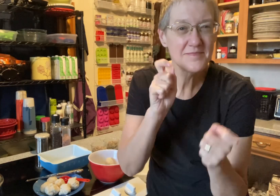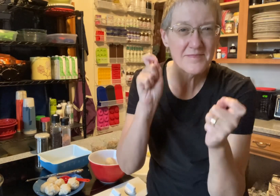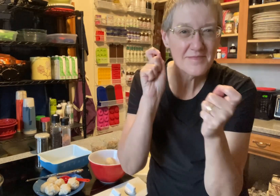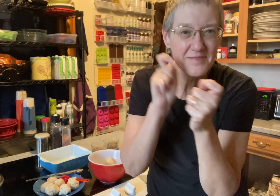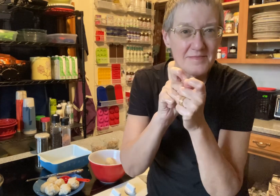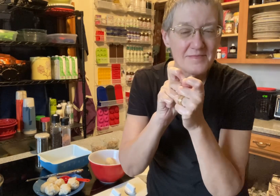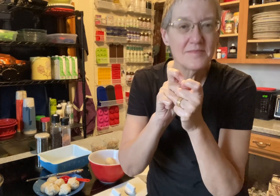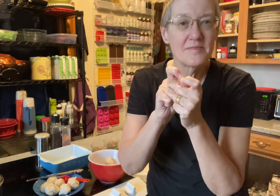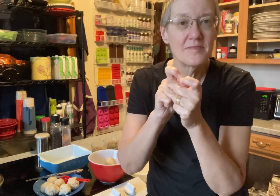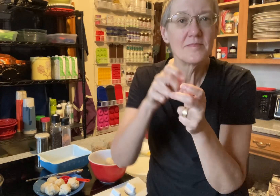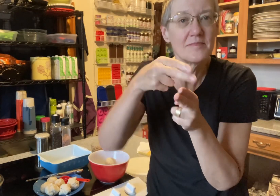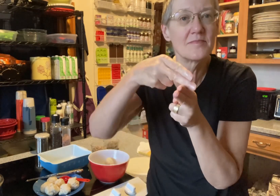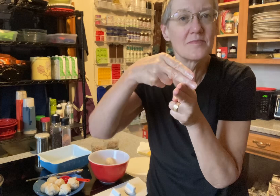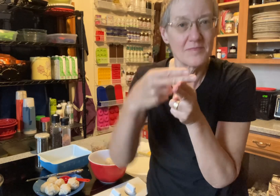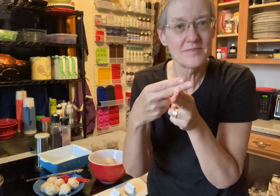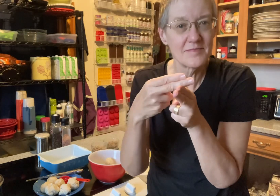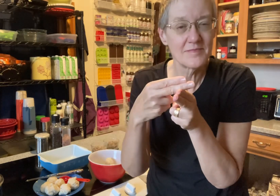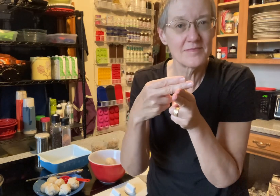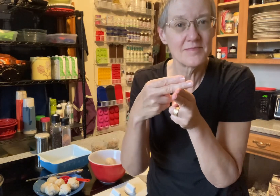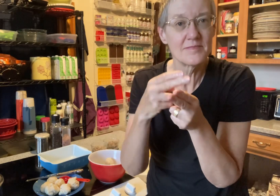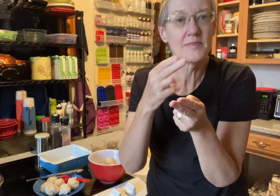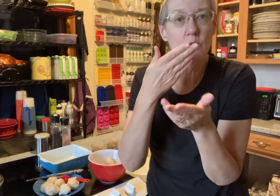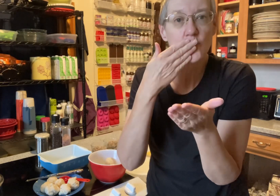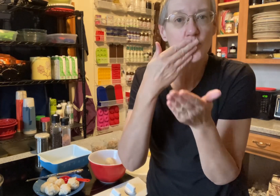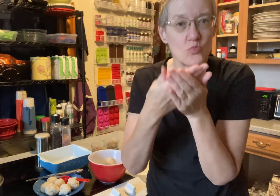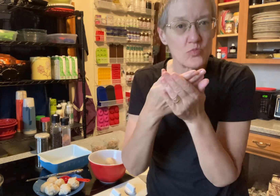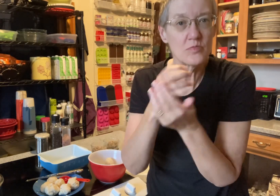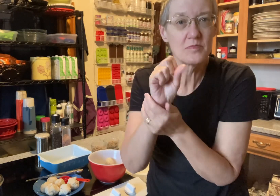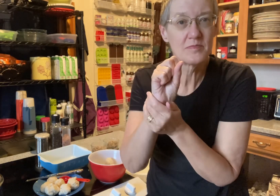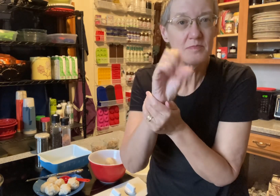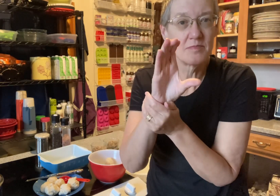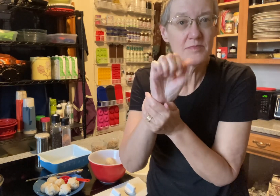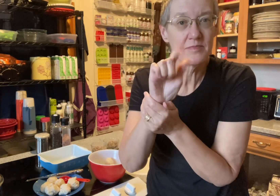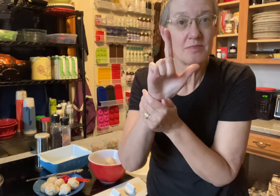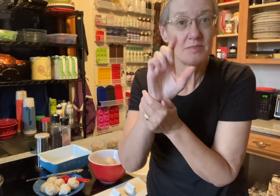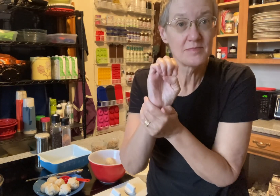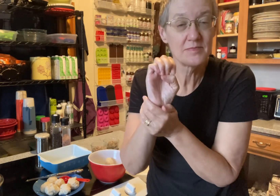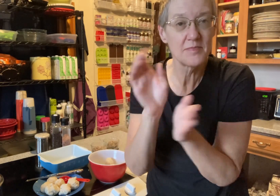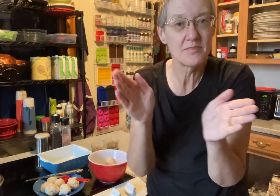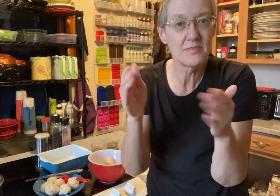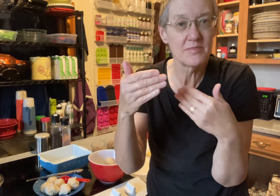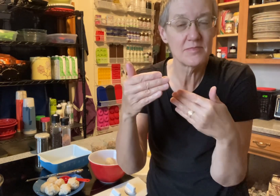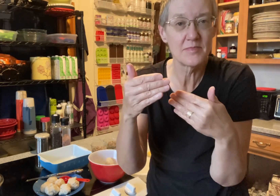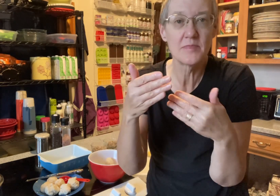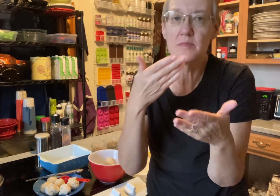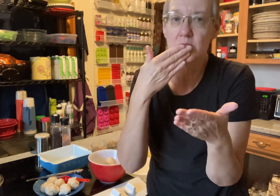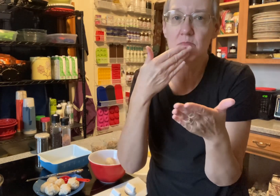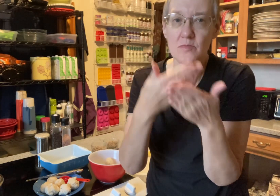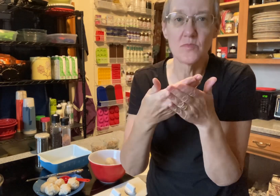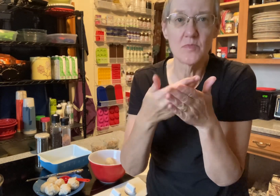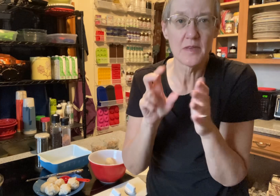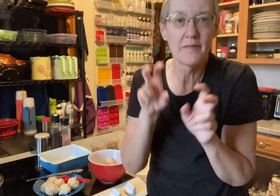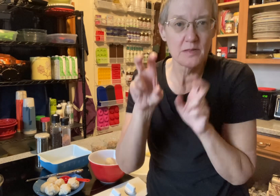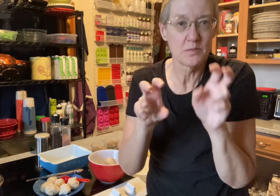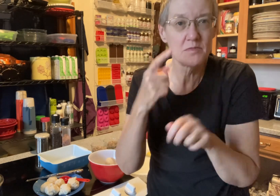Now, if you want to be real precise, then weigh it. A good scale is a really good investment in a